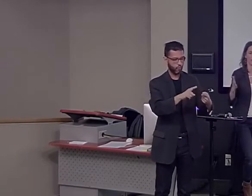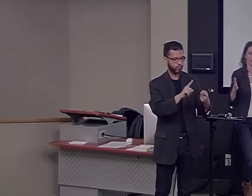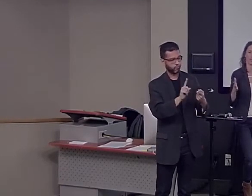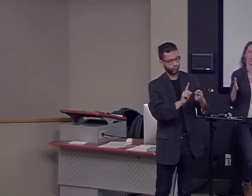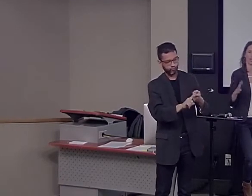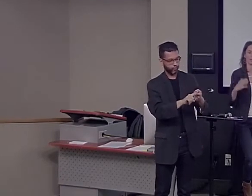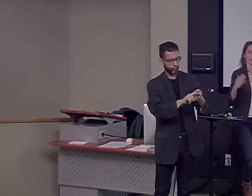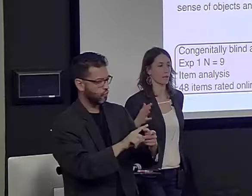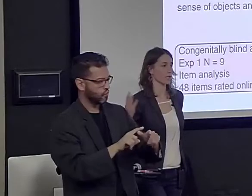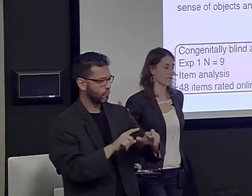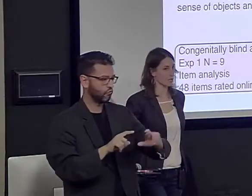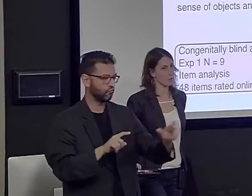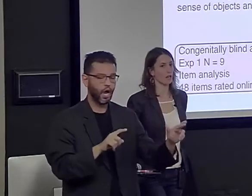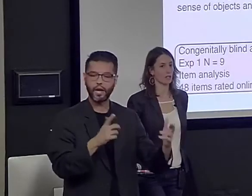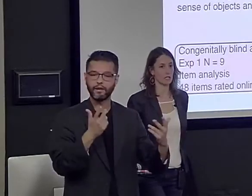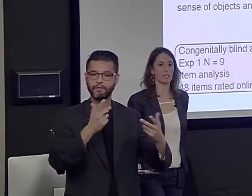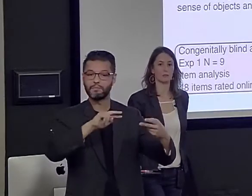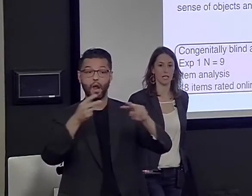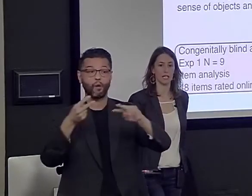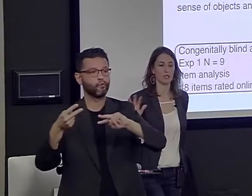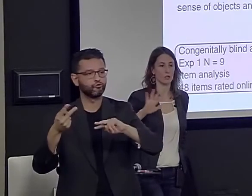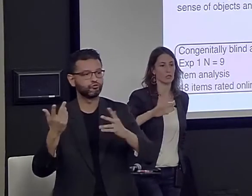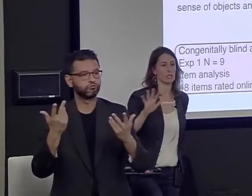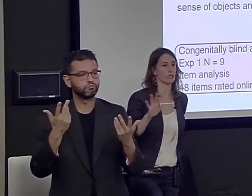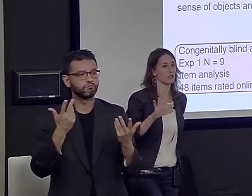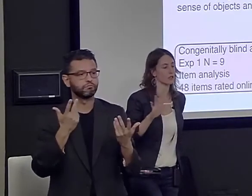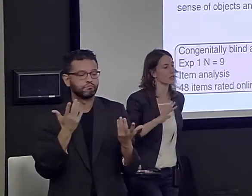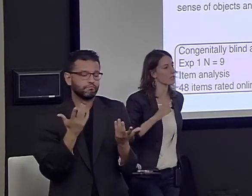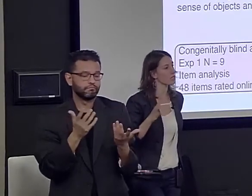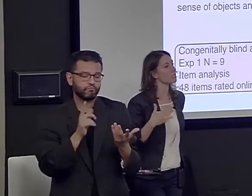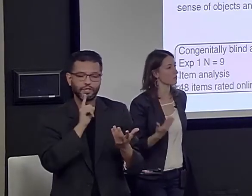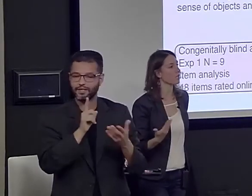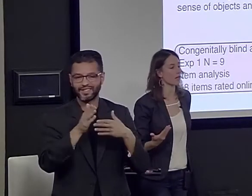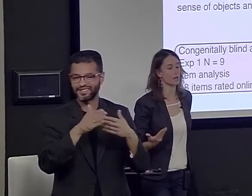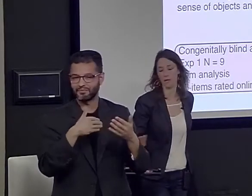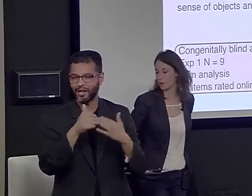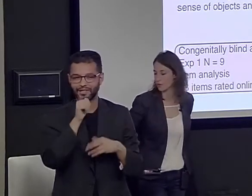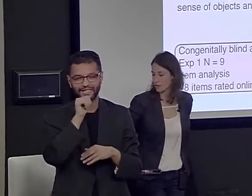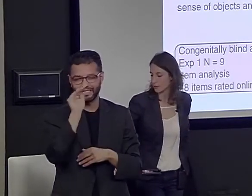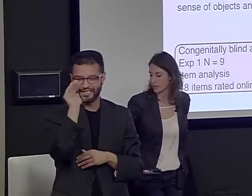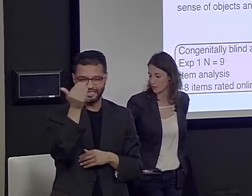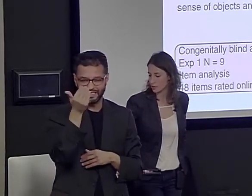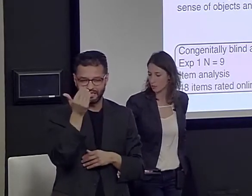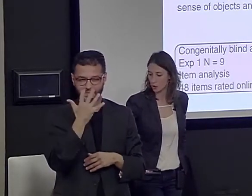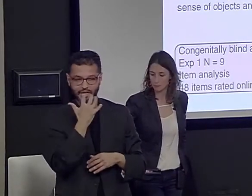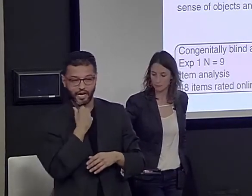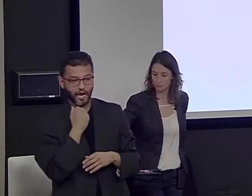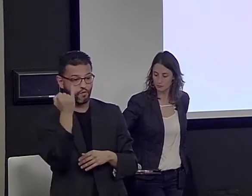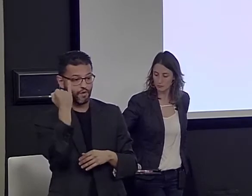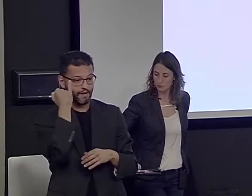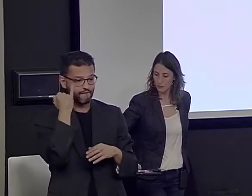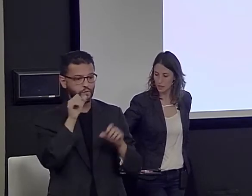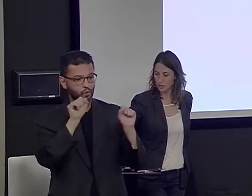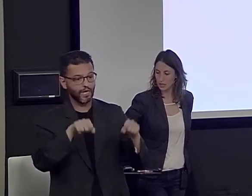backwards better than Mary likes democracy, right? So it doesn't seem to care about whether something's imageable.